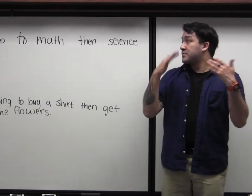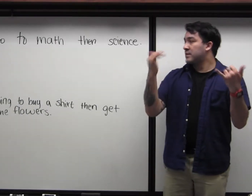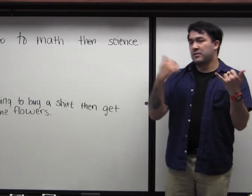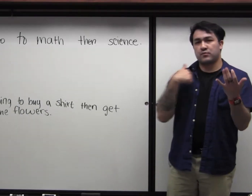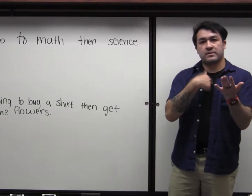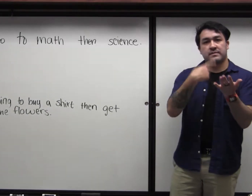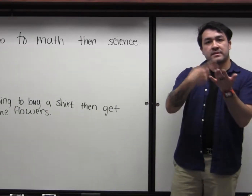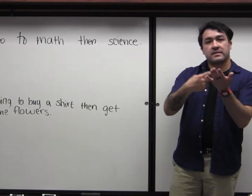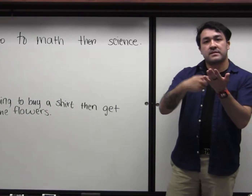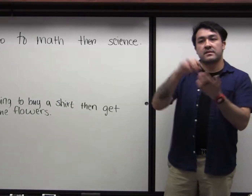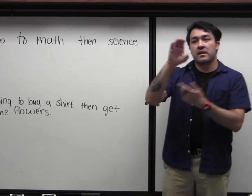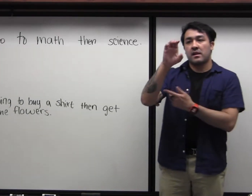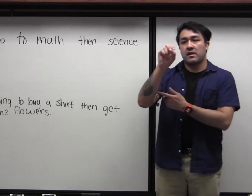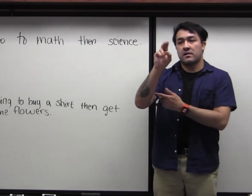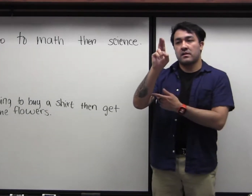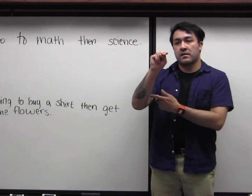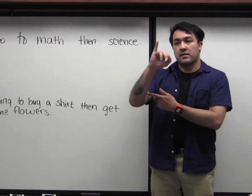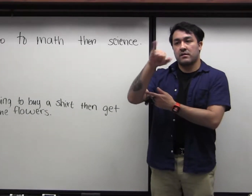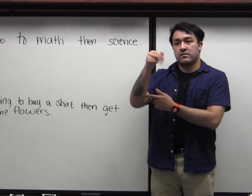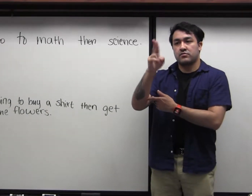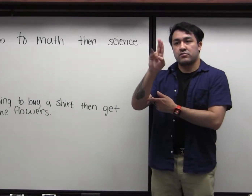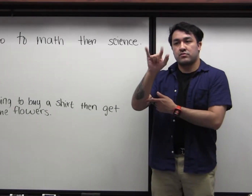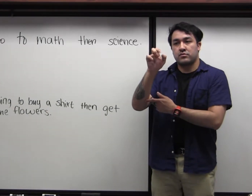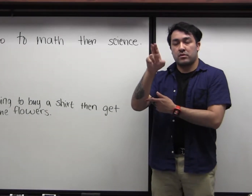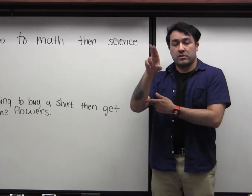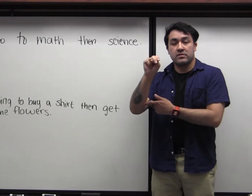Hello. So today we are going to be talking about